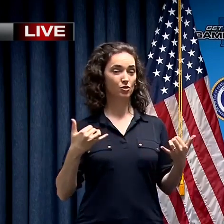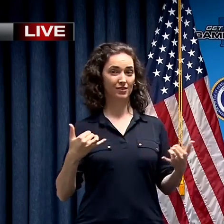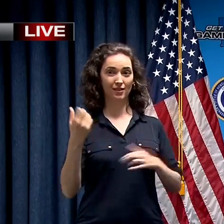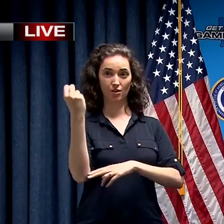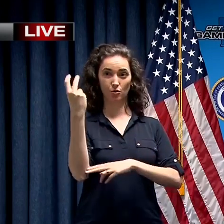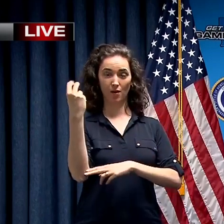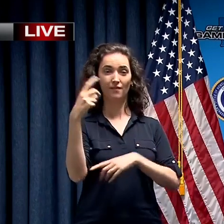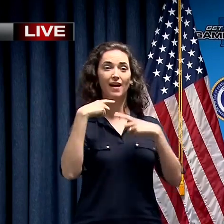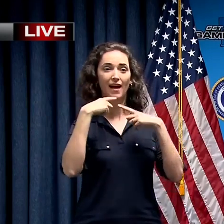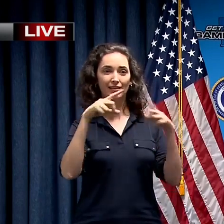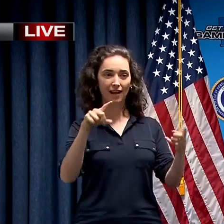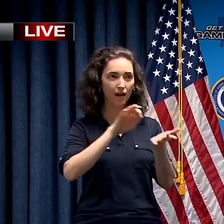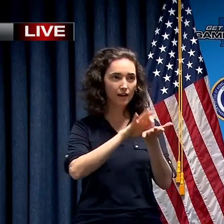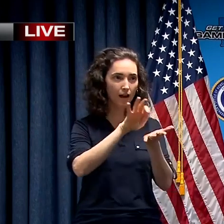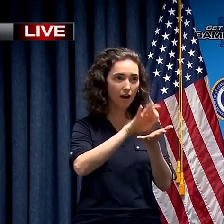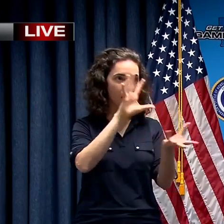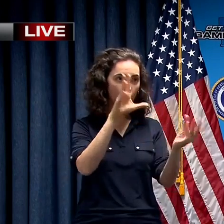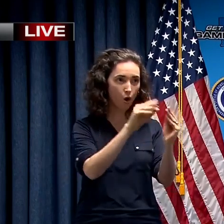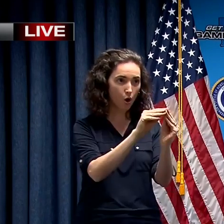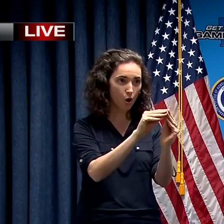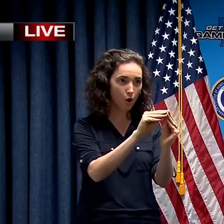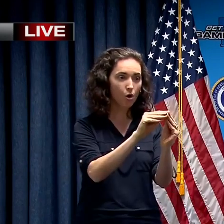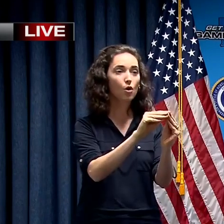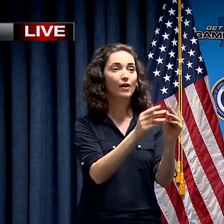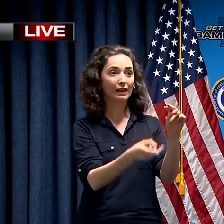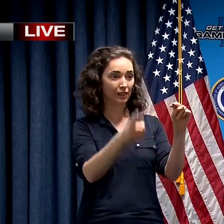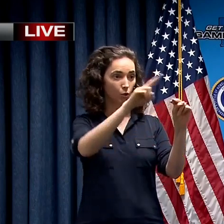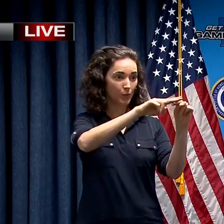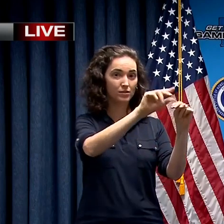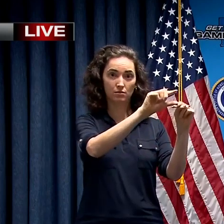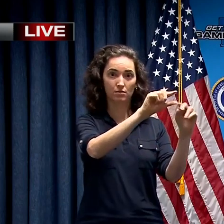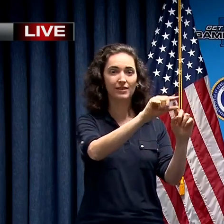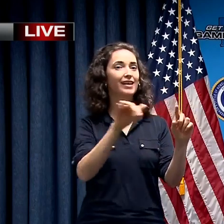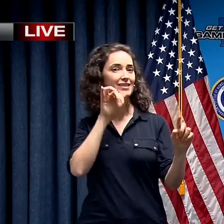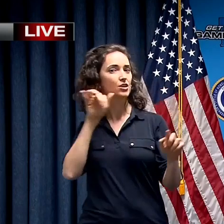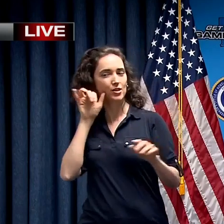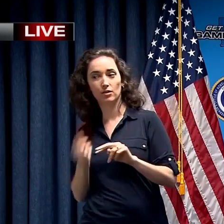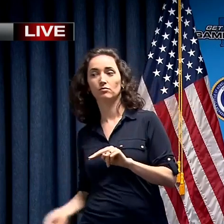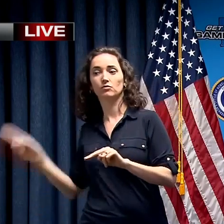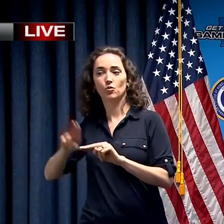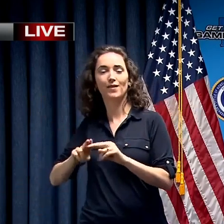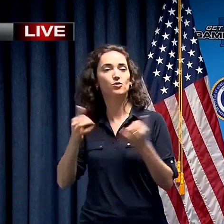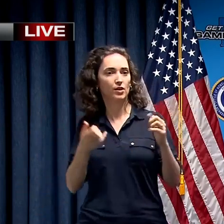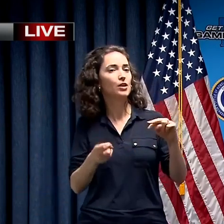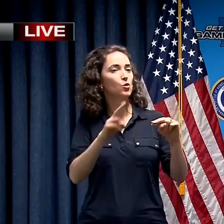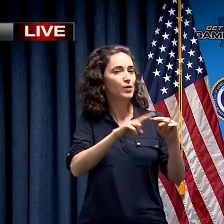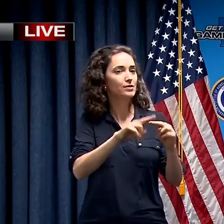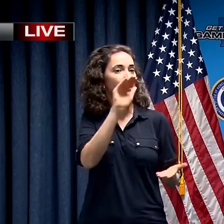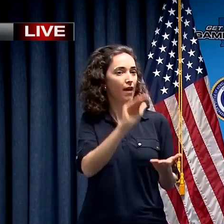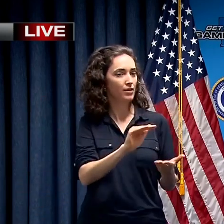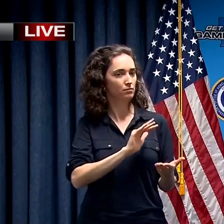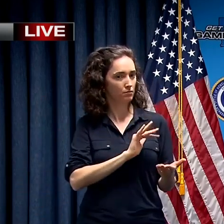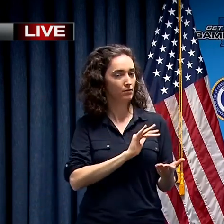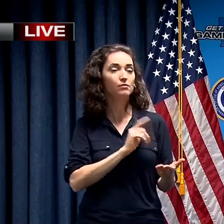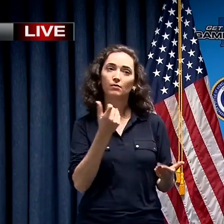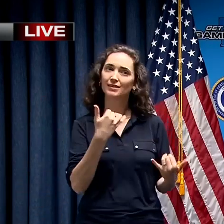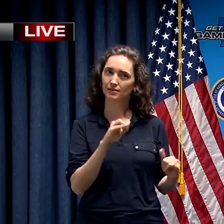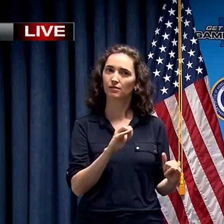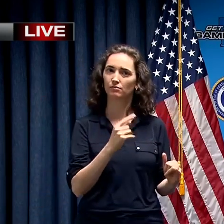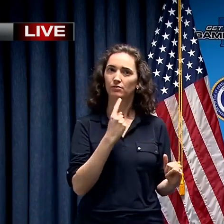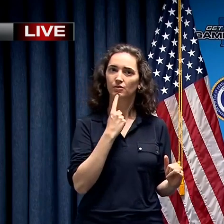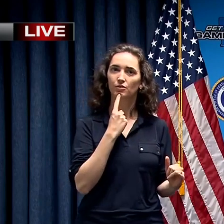is not as drastic as the one we saw yesterday, but it is still very concerning. Today's case increase